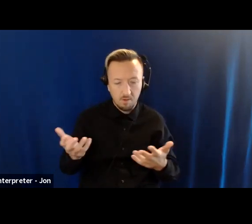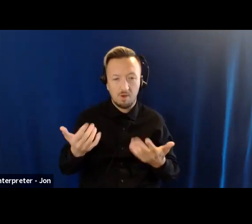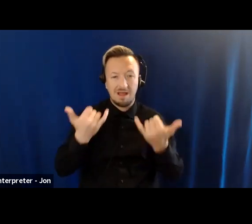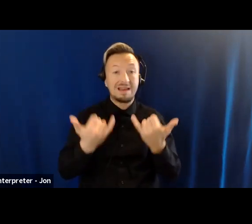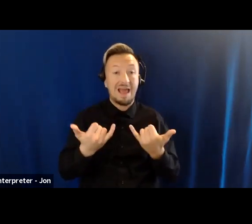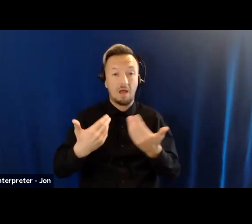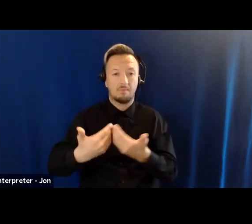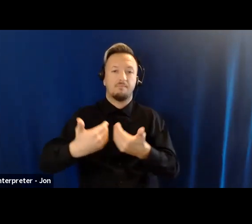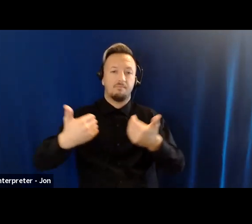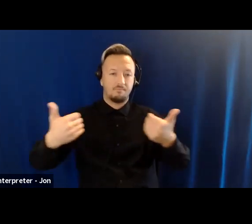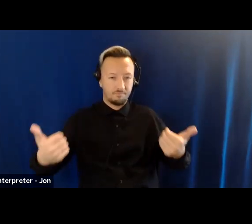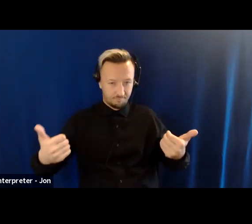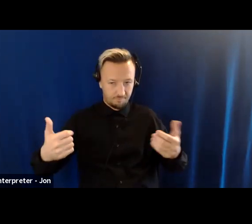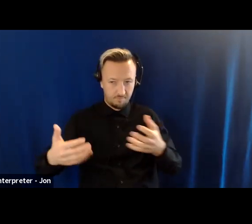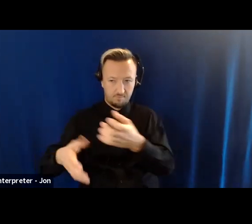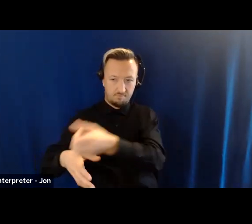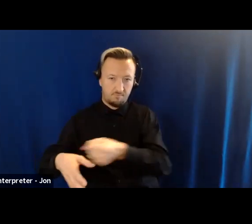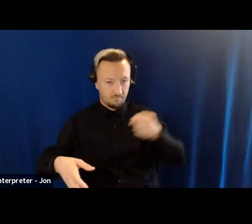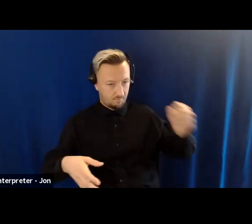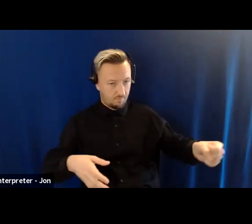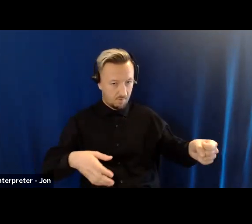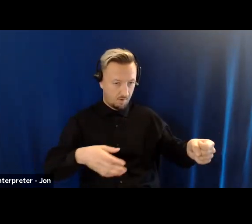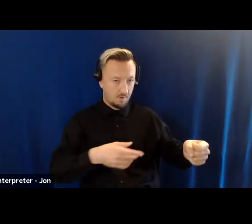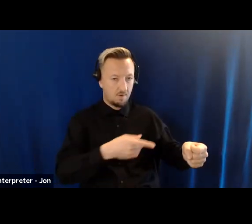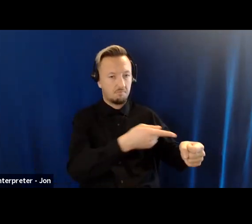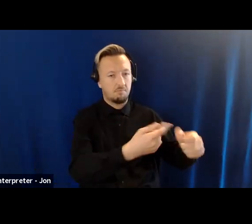able to socially distance.